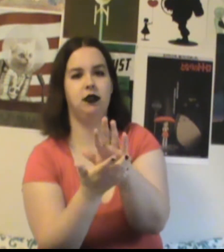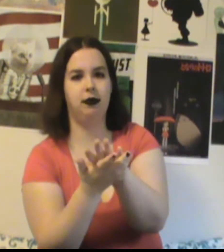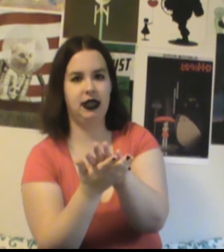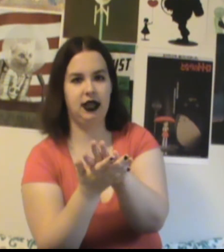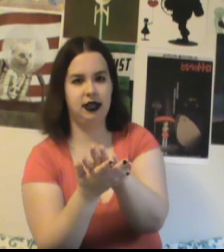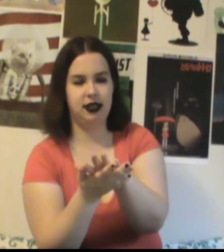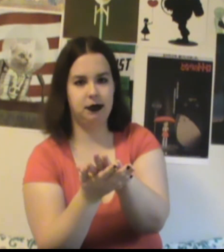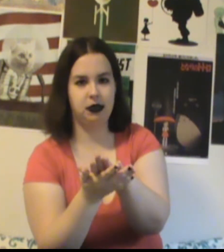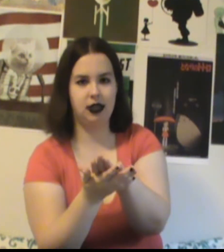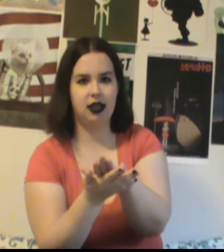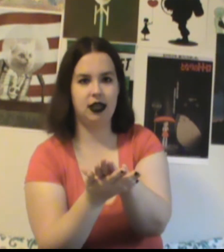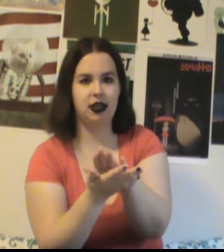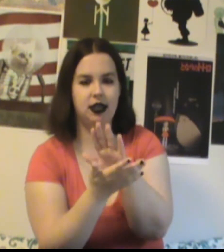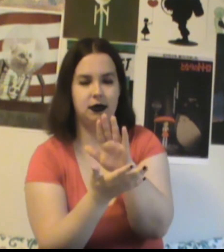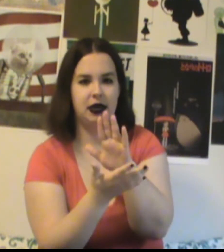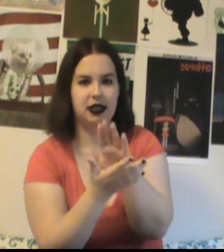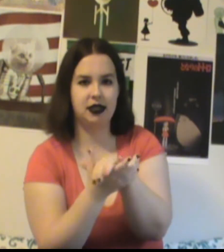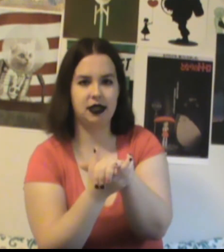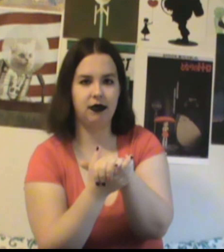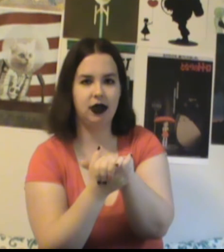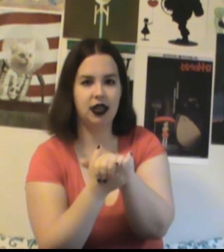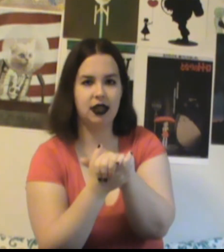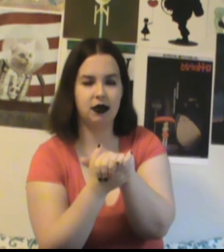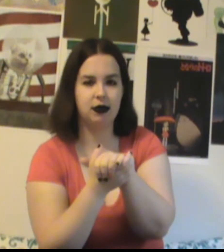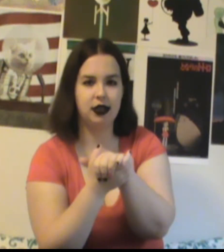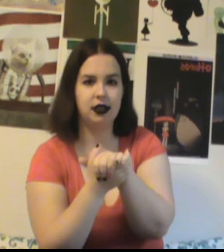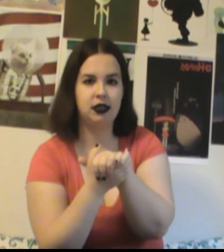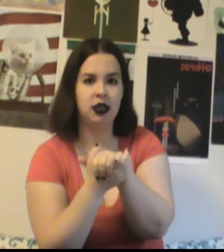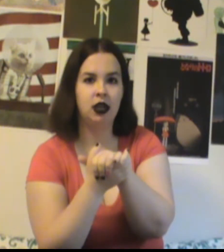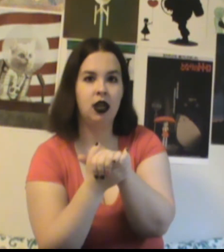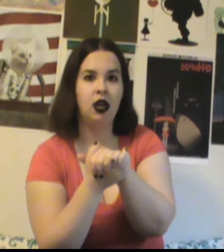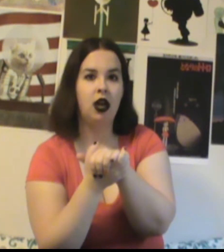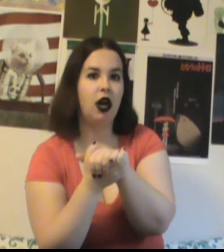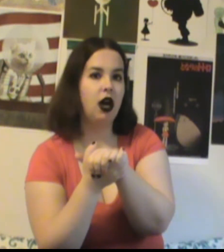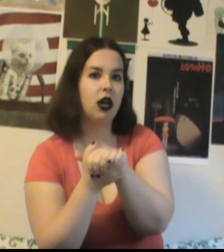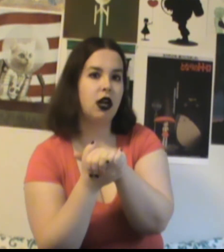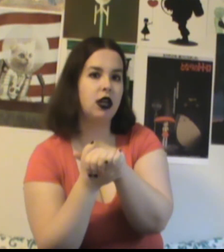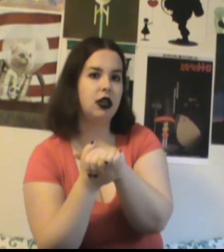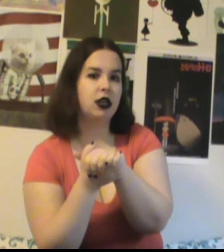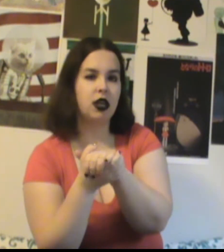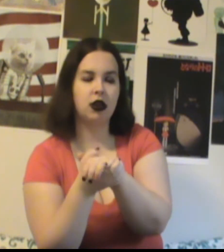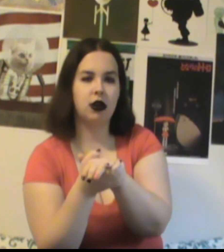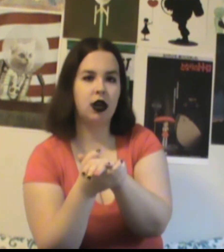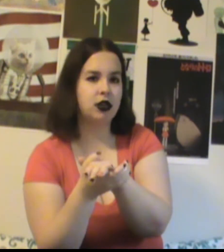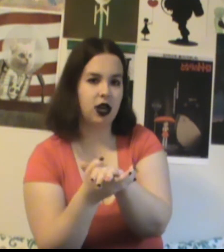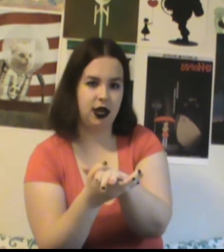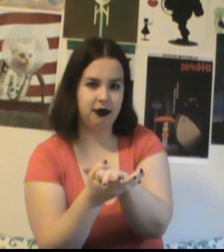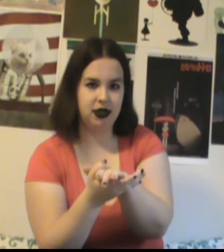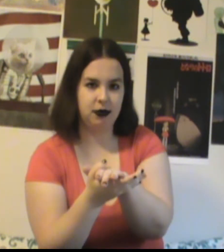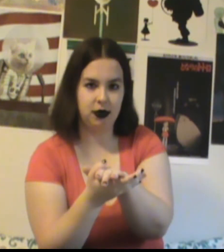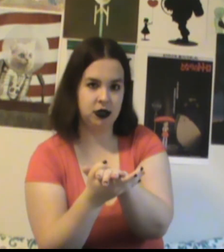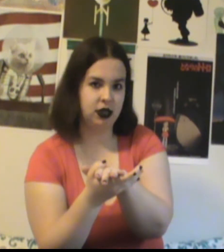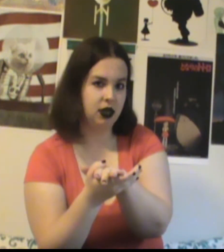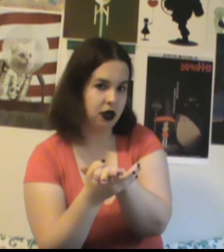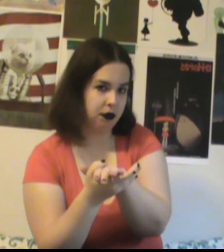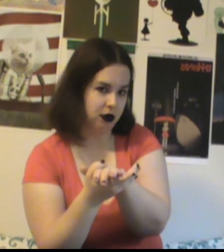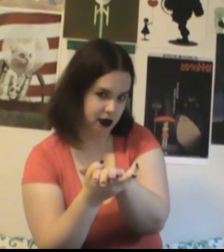it by the end of this episode that they did make the discovery that there was another undocumented person on board the